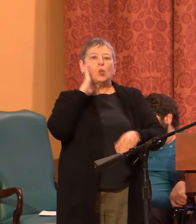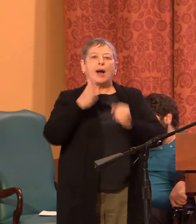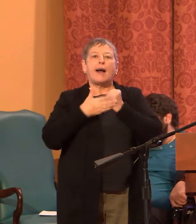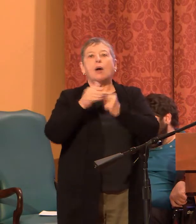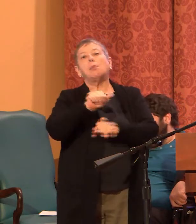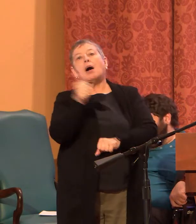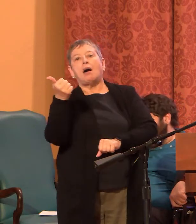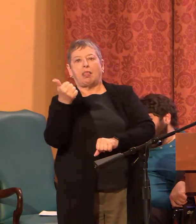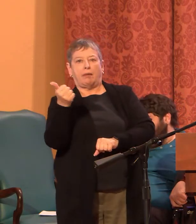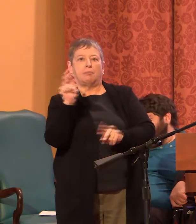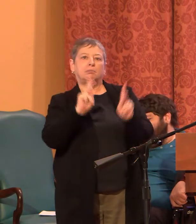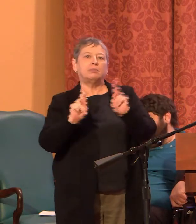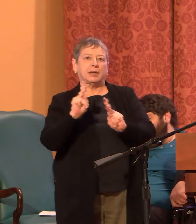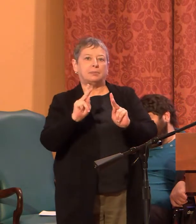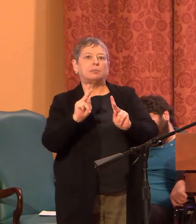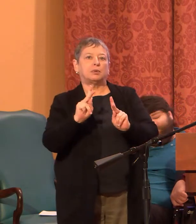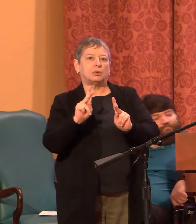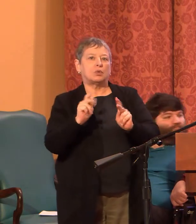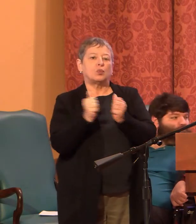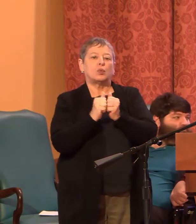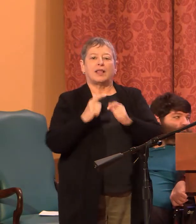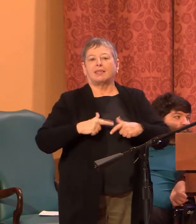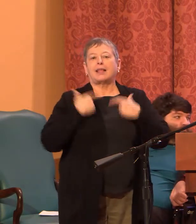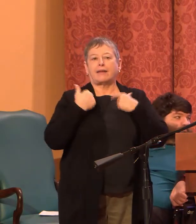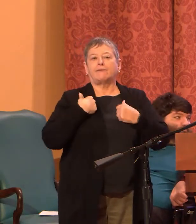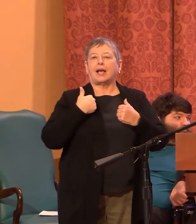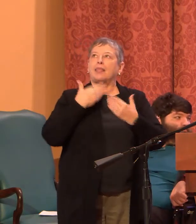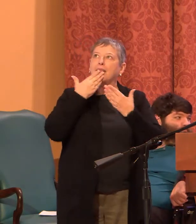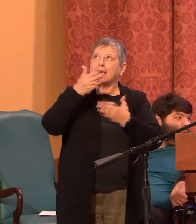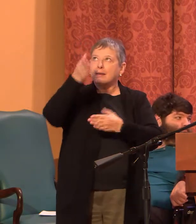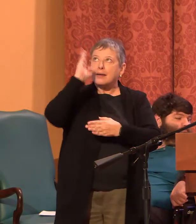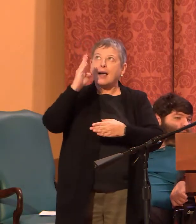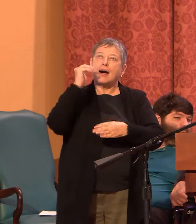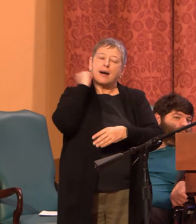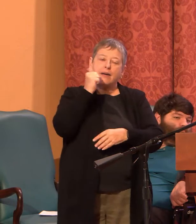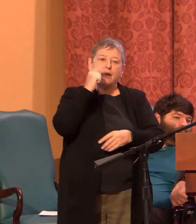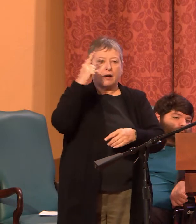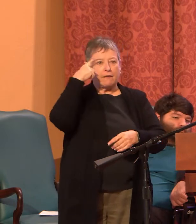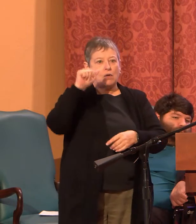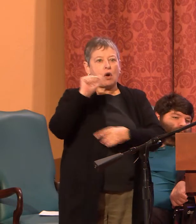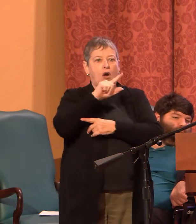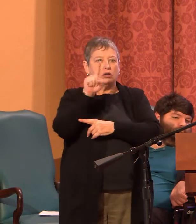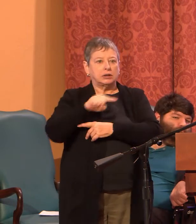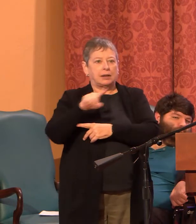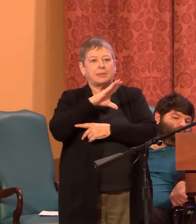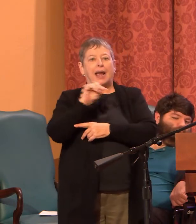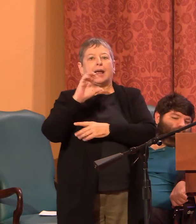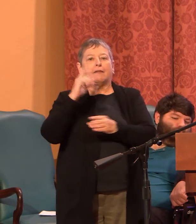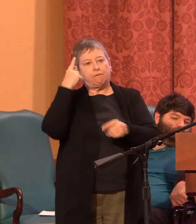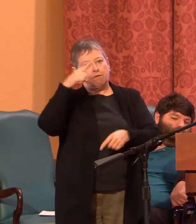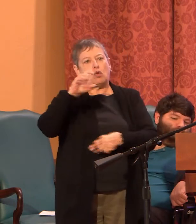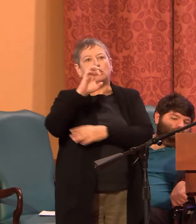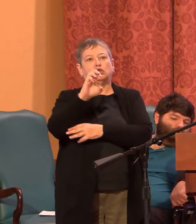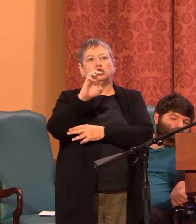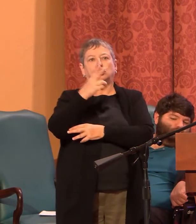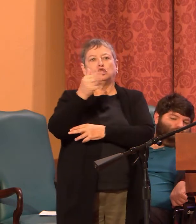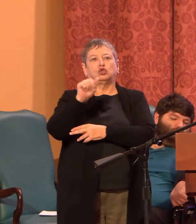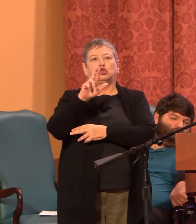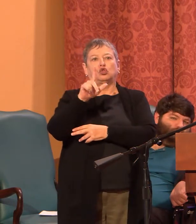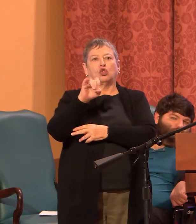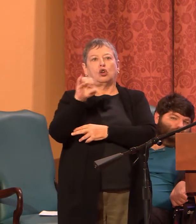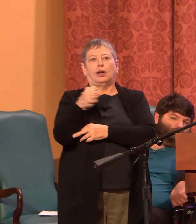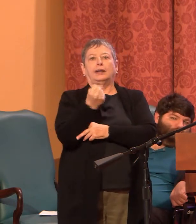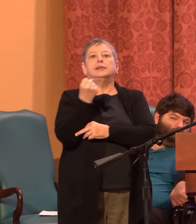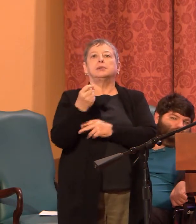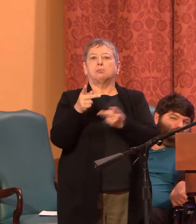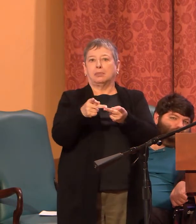the way. And I thank God each day for Alzheimer's and for Charlie's Place, and for the love that each